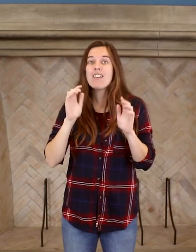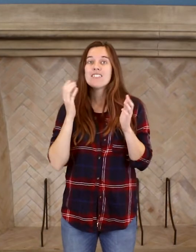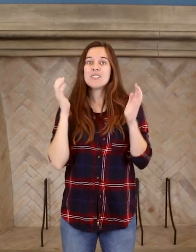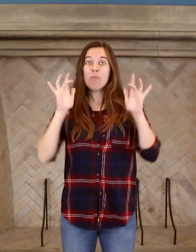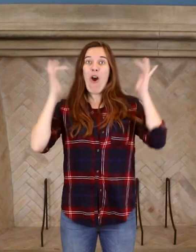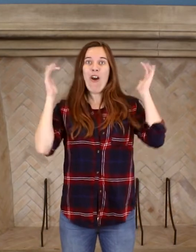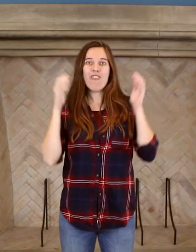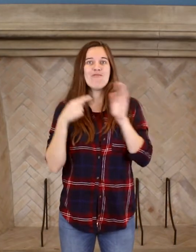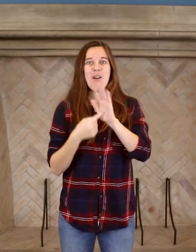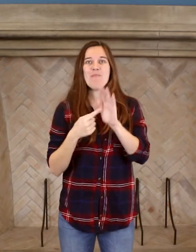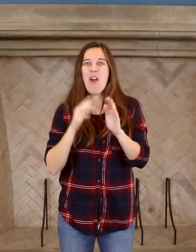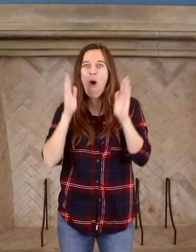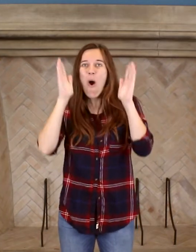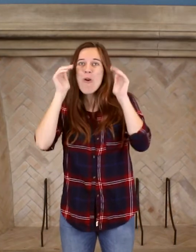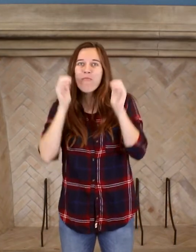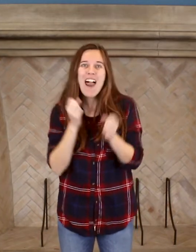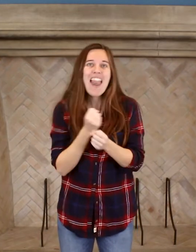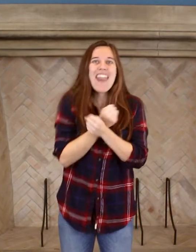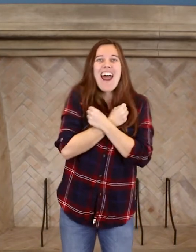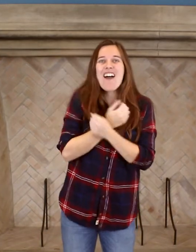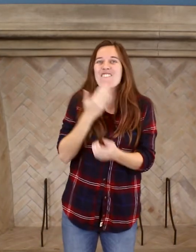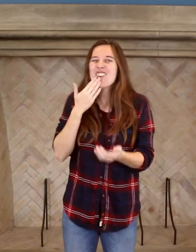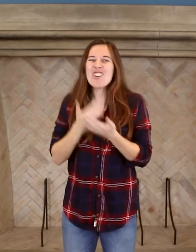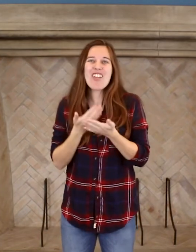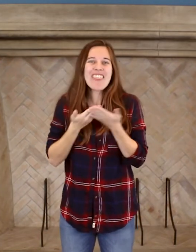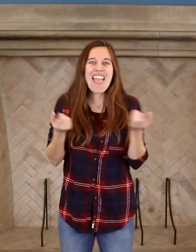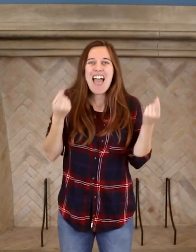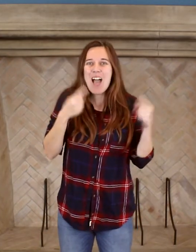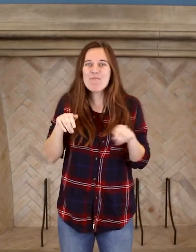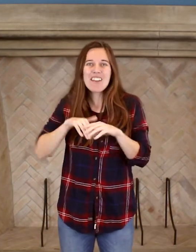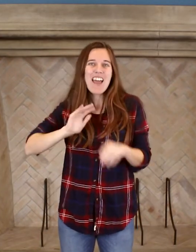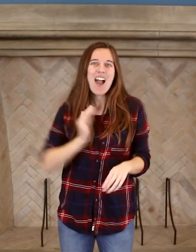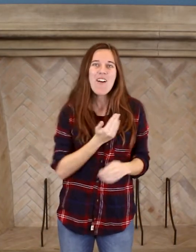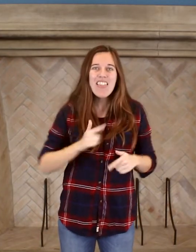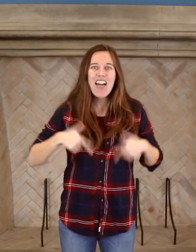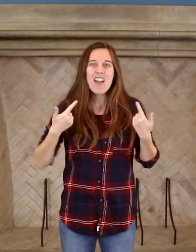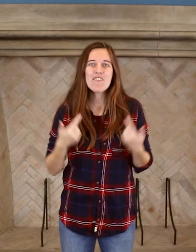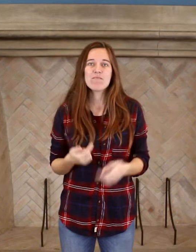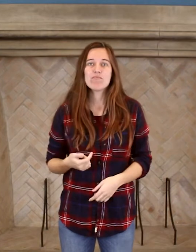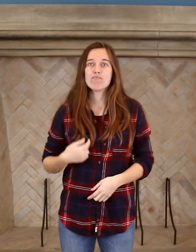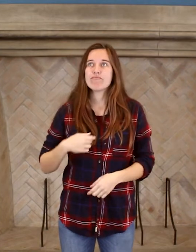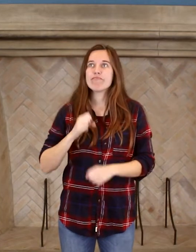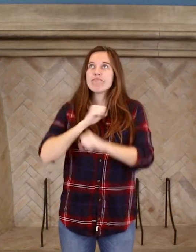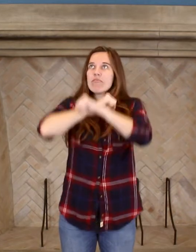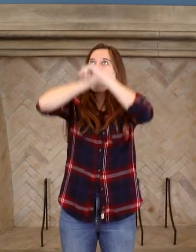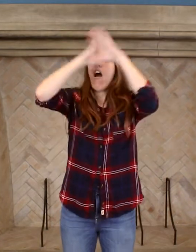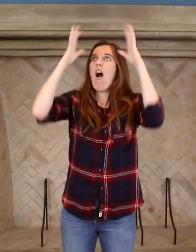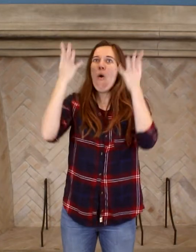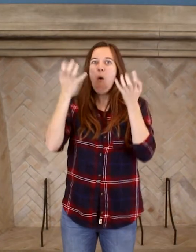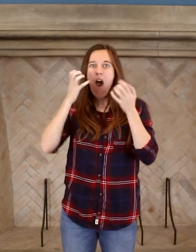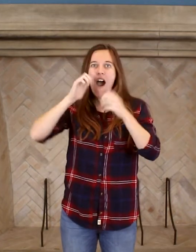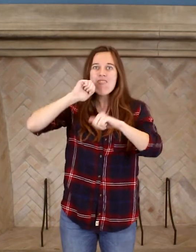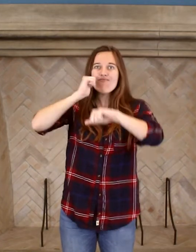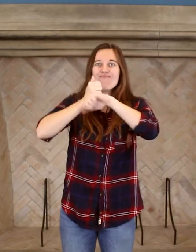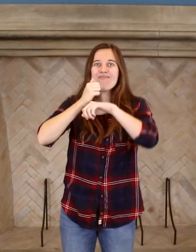us down. And sparkle represents hope, love, and all the positive things that happen in our life. So I